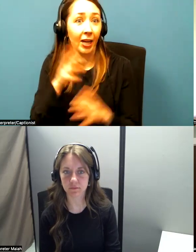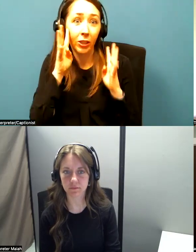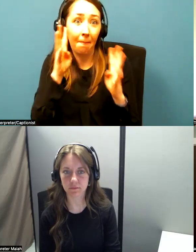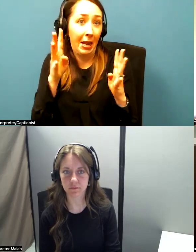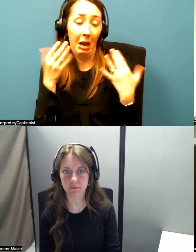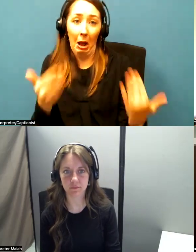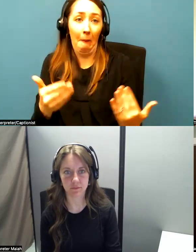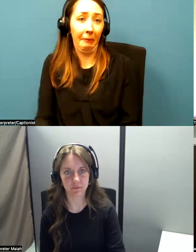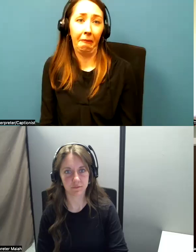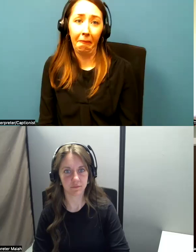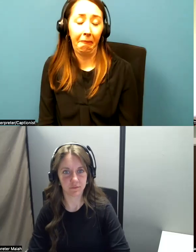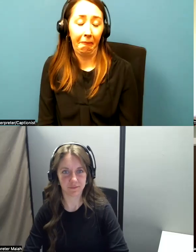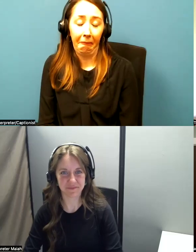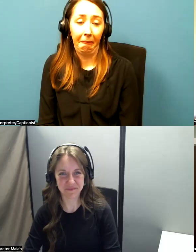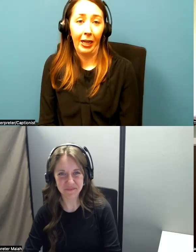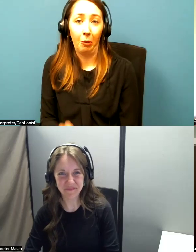line up, and